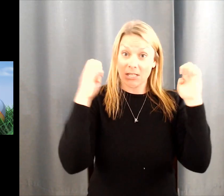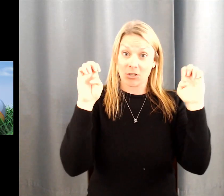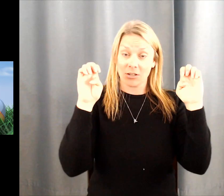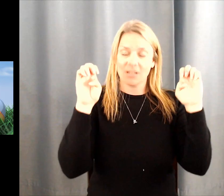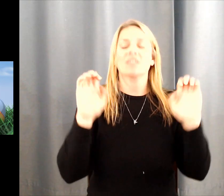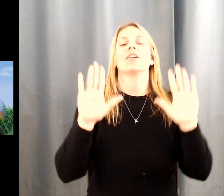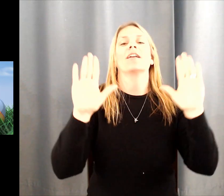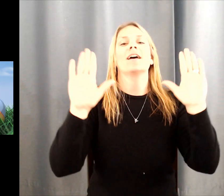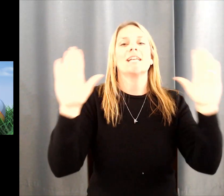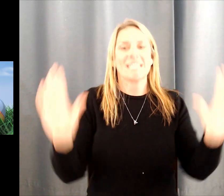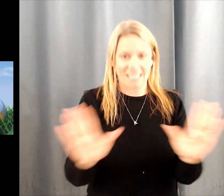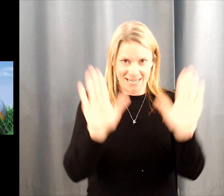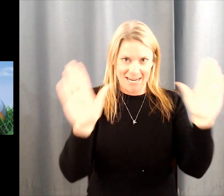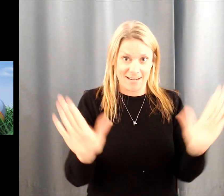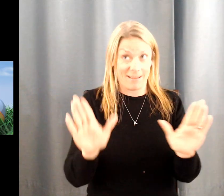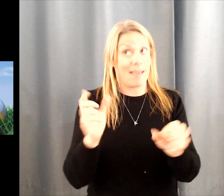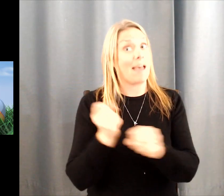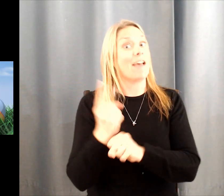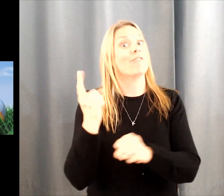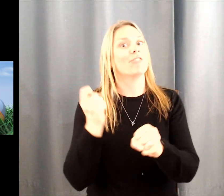is on a Sunday every year.